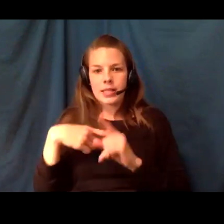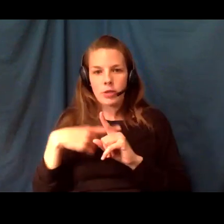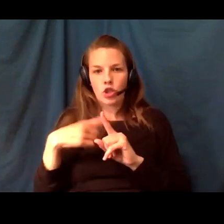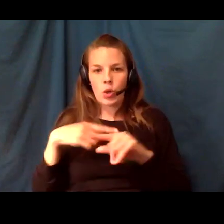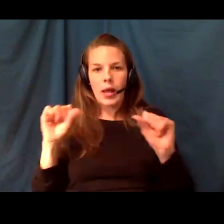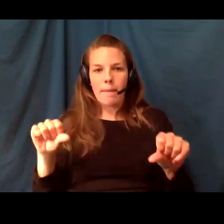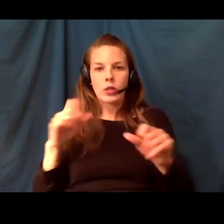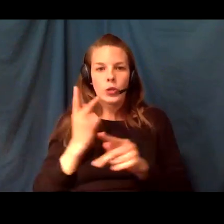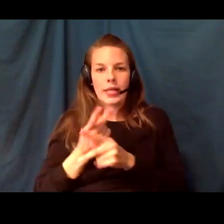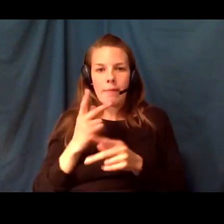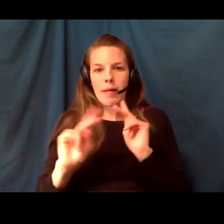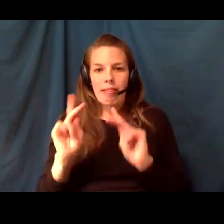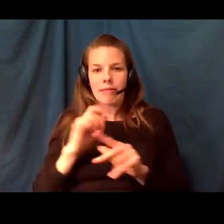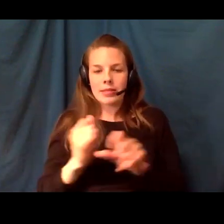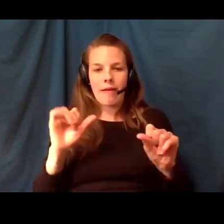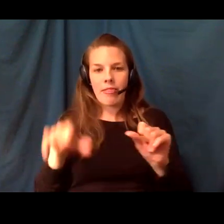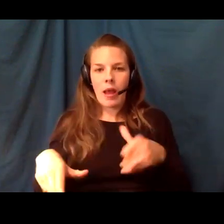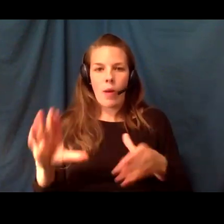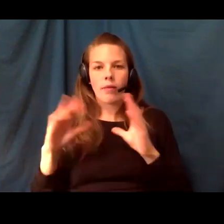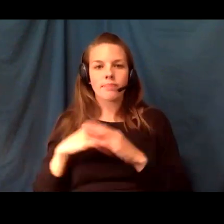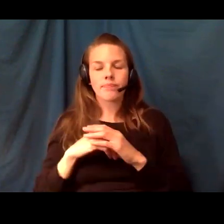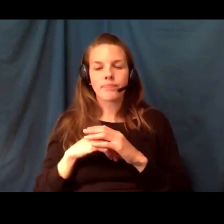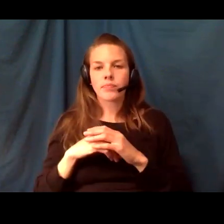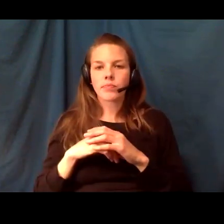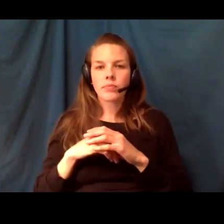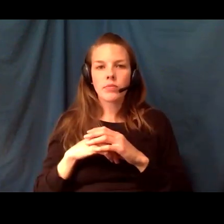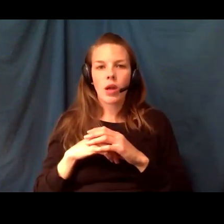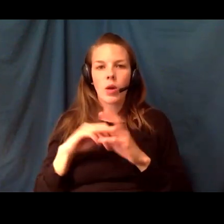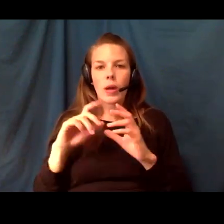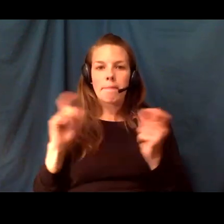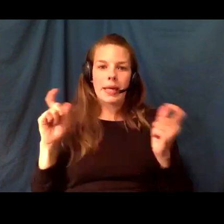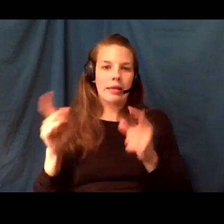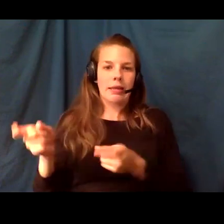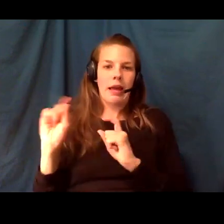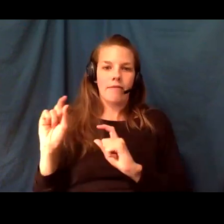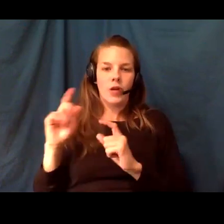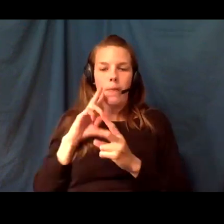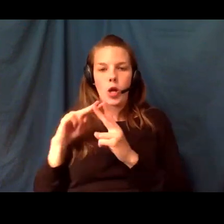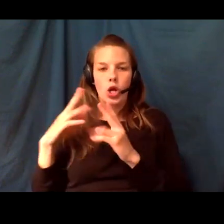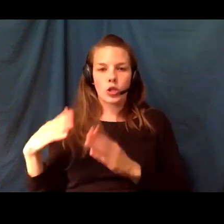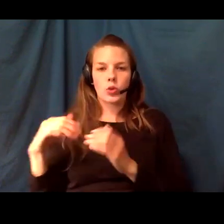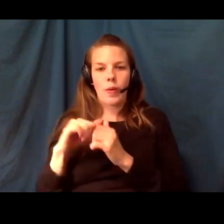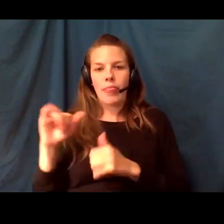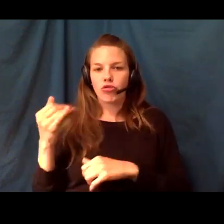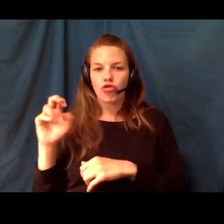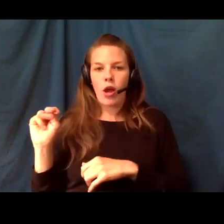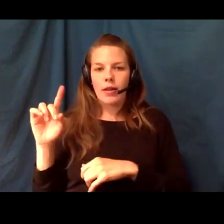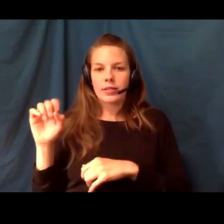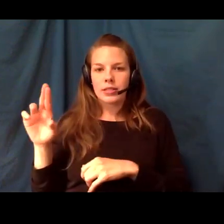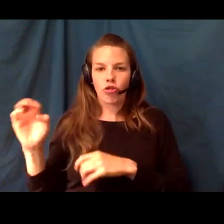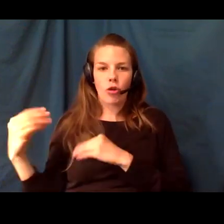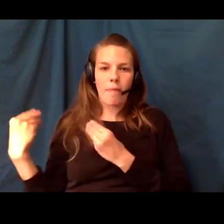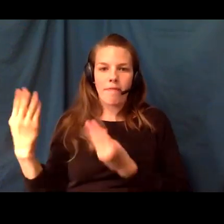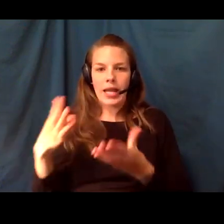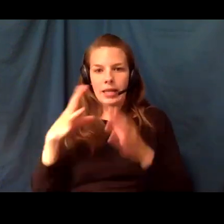keep people safe in that way. We got a huge gift from our partners with John Deere in providing face shields for a